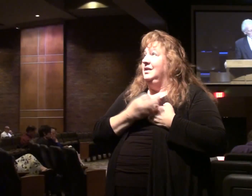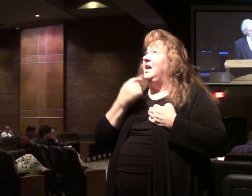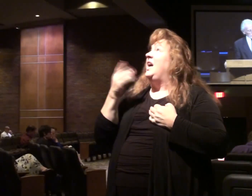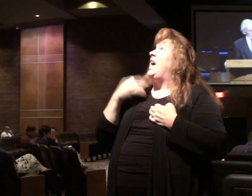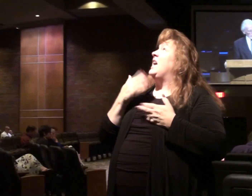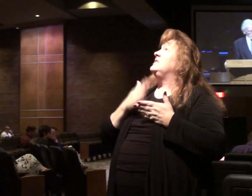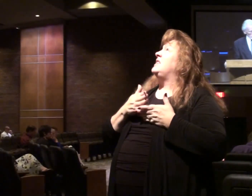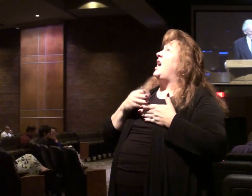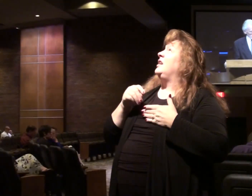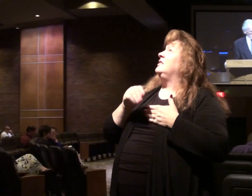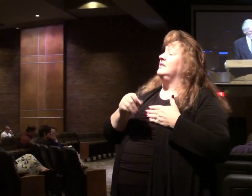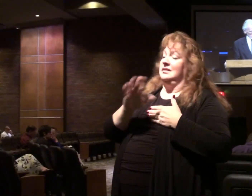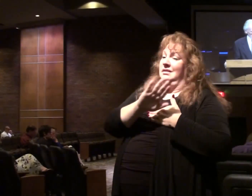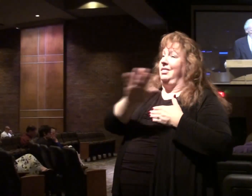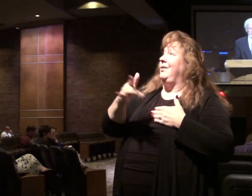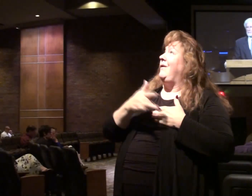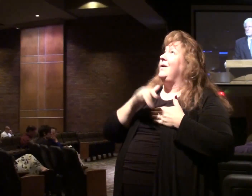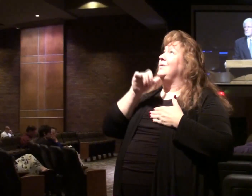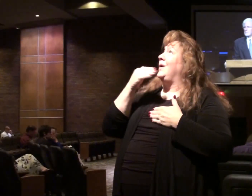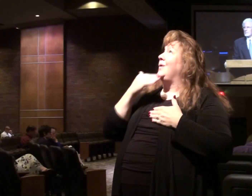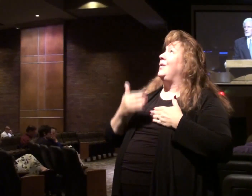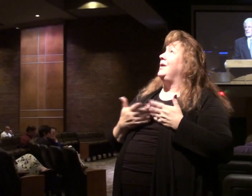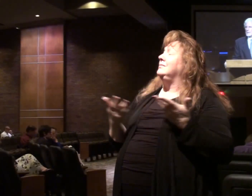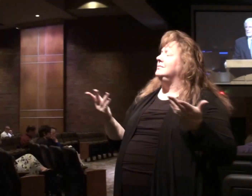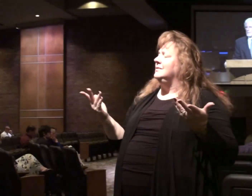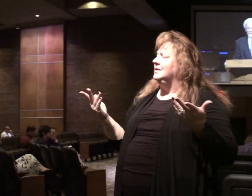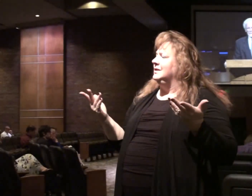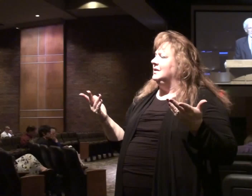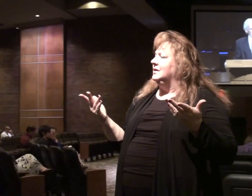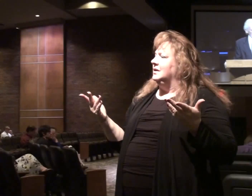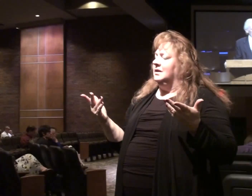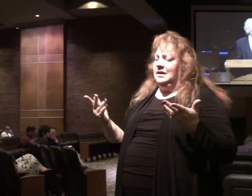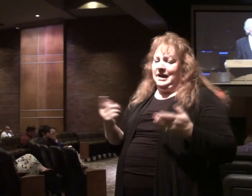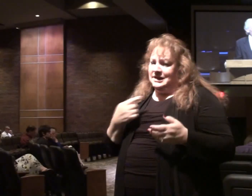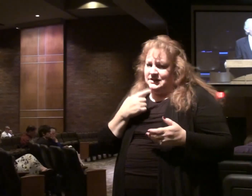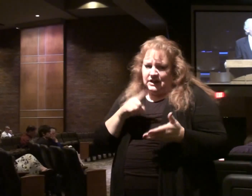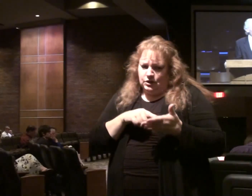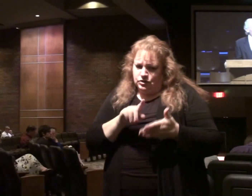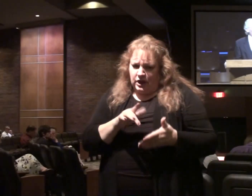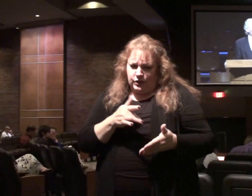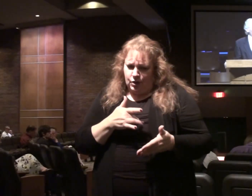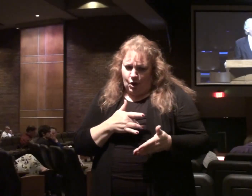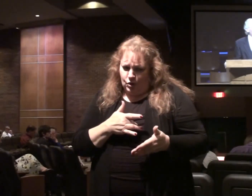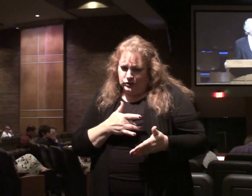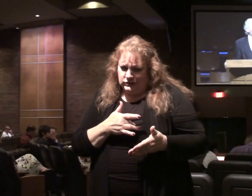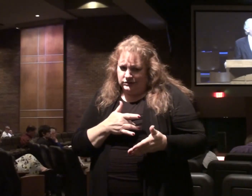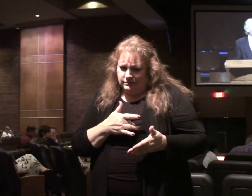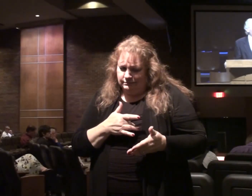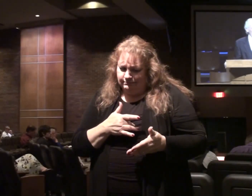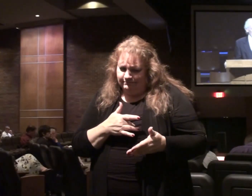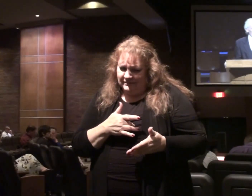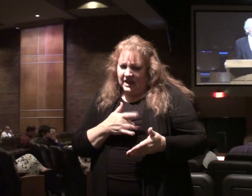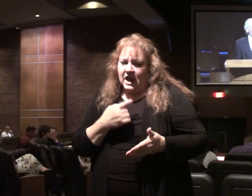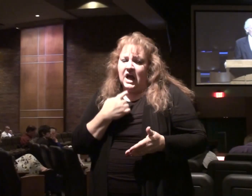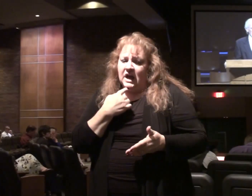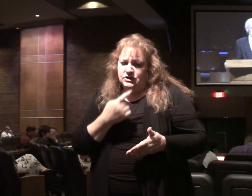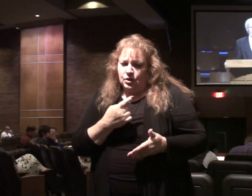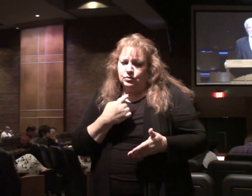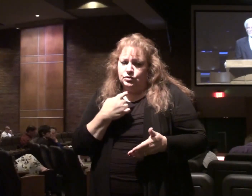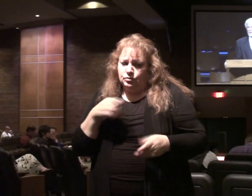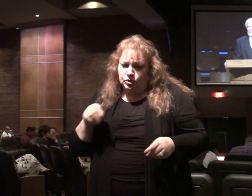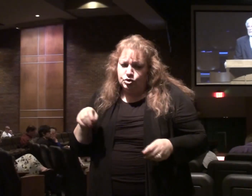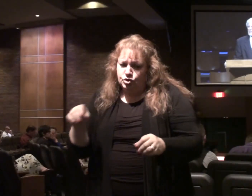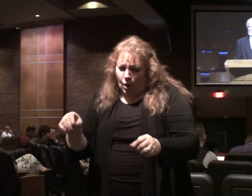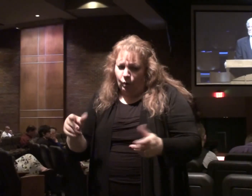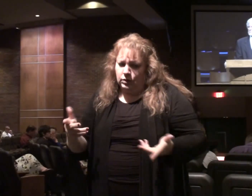I quit sowing because the hearts weren't good. Well, I didn't tell you to check the hearts, did I? I told you, go sow